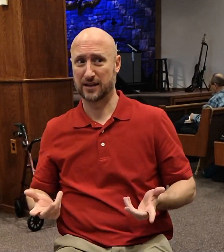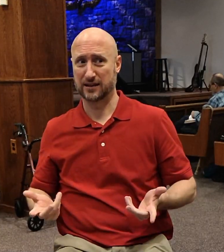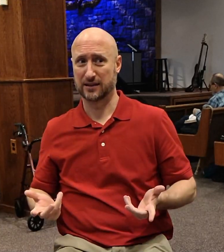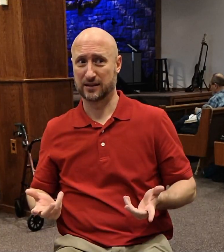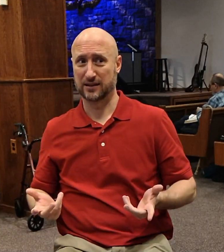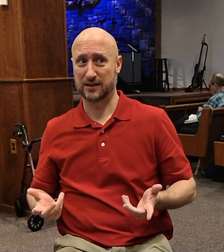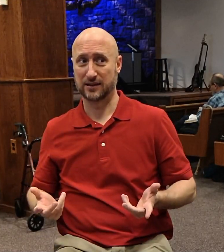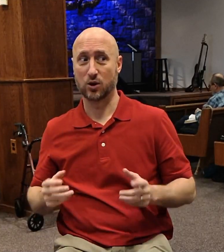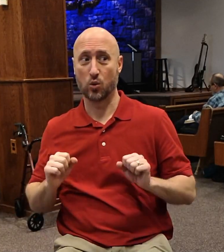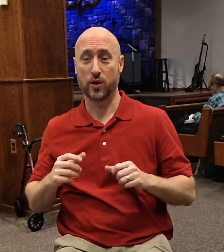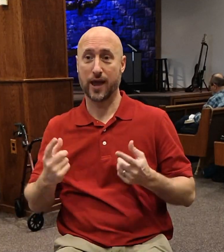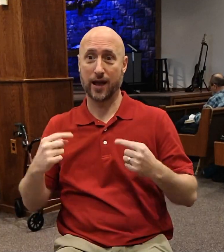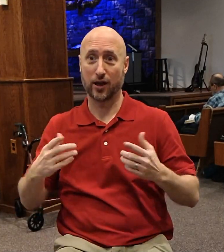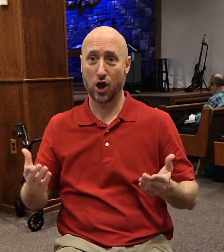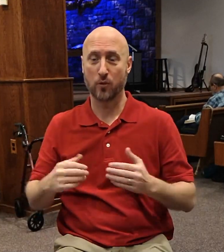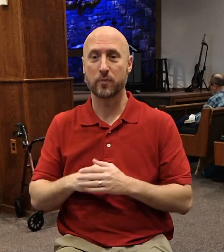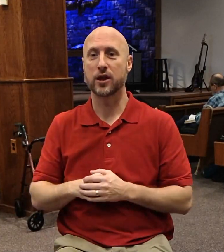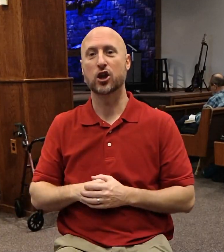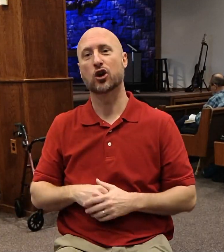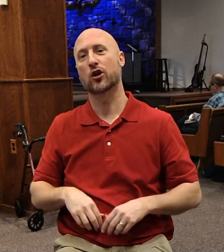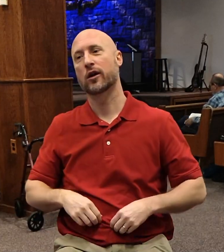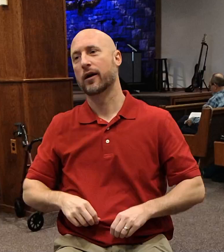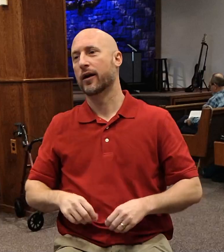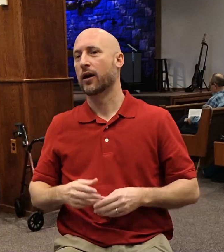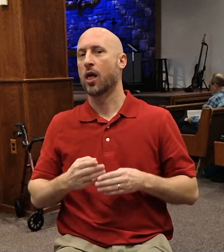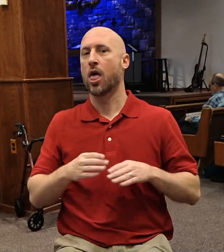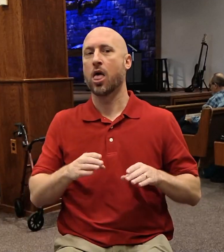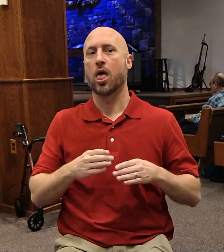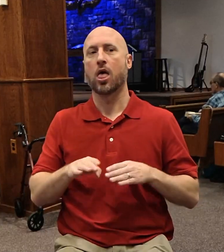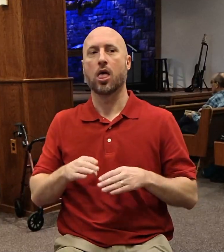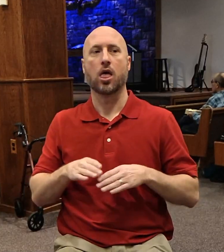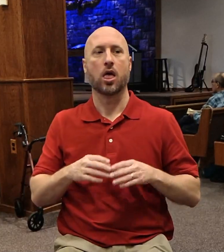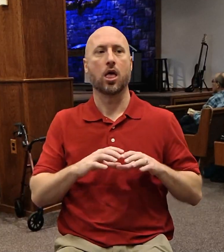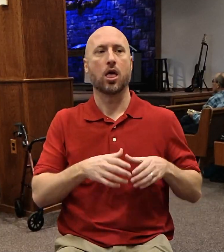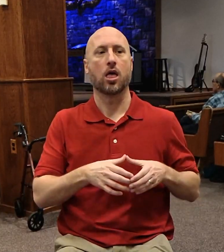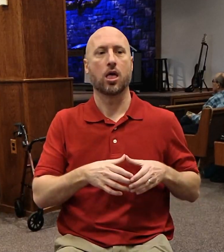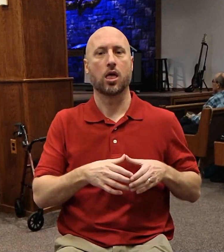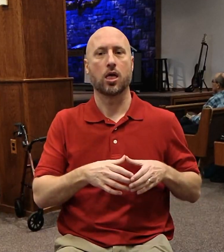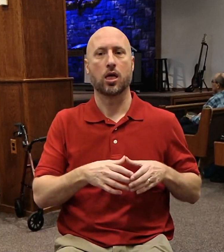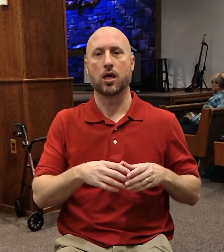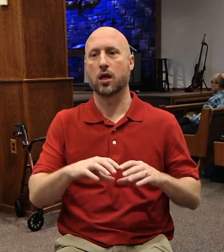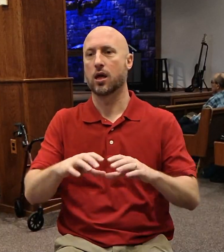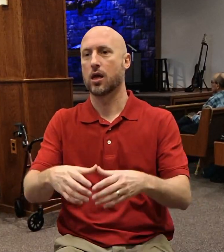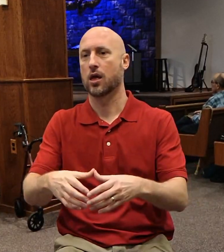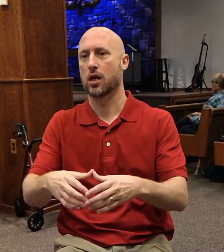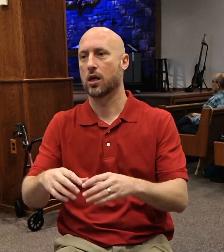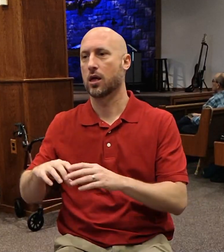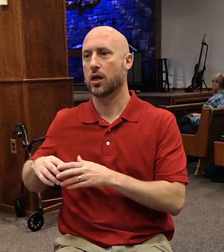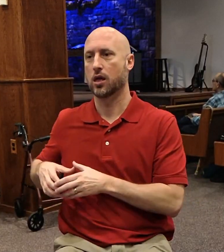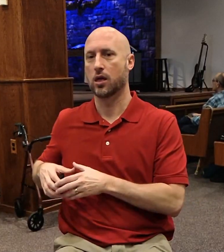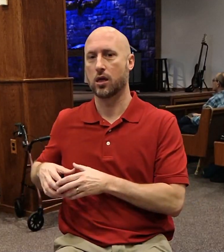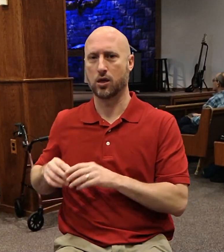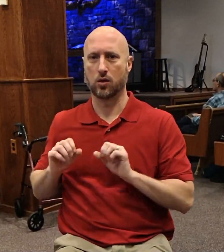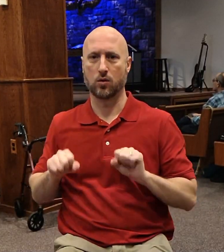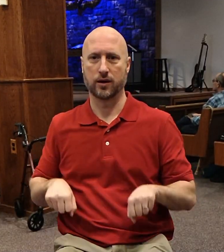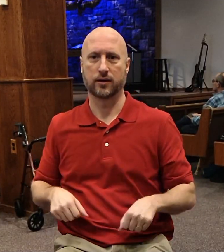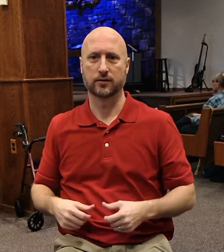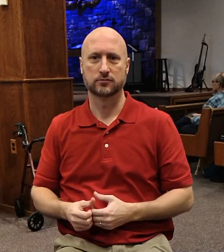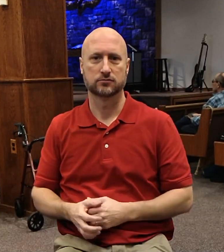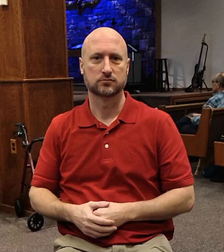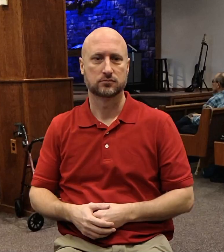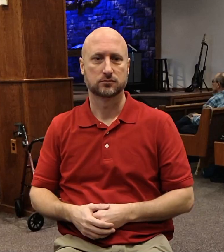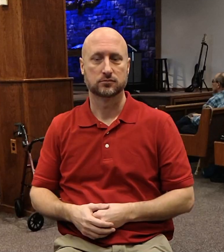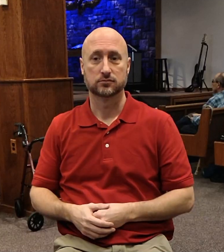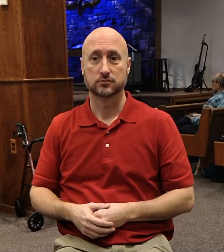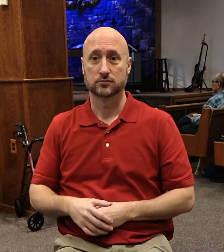here and be segmented and separated and you know this is a commandment